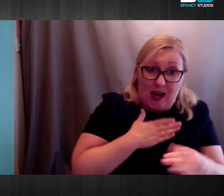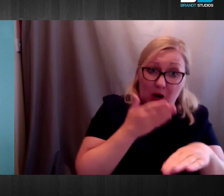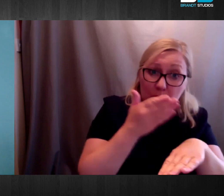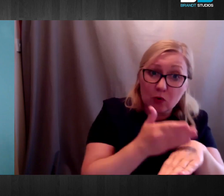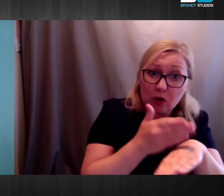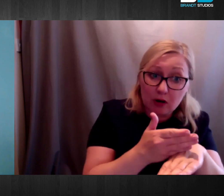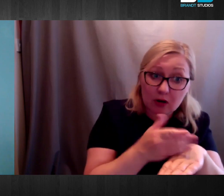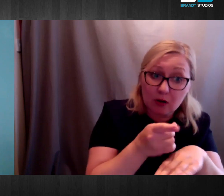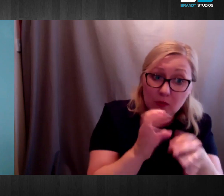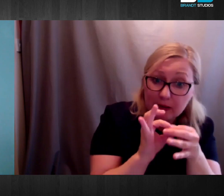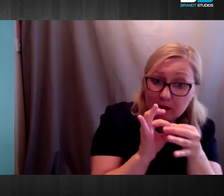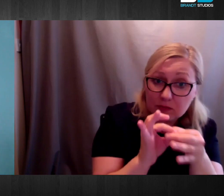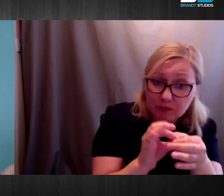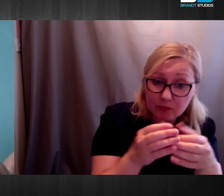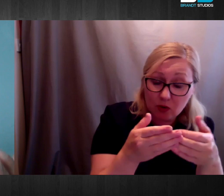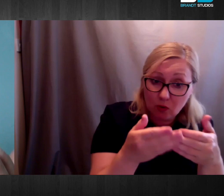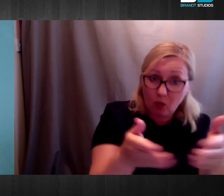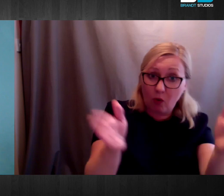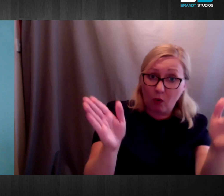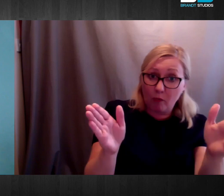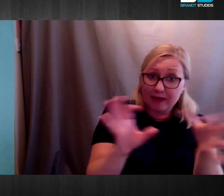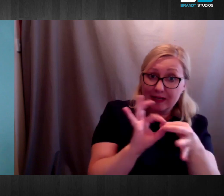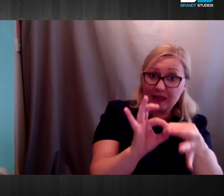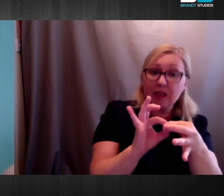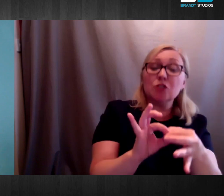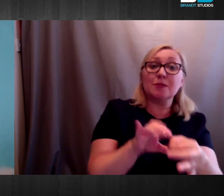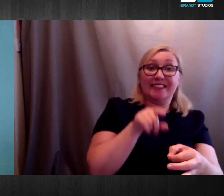for me, this is about the paradigm shift.